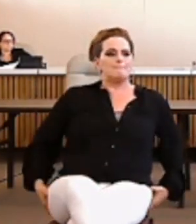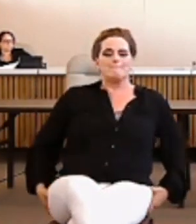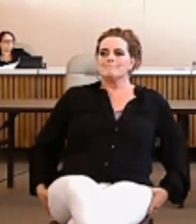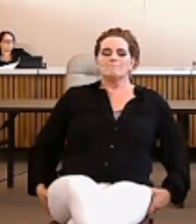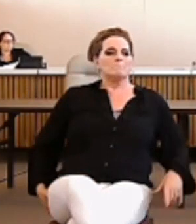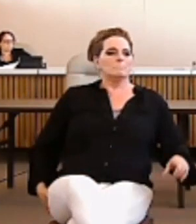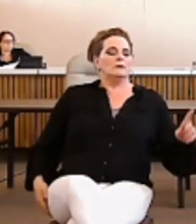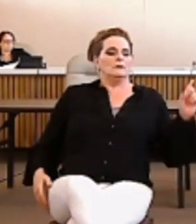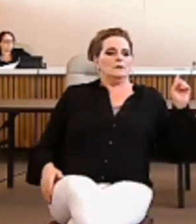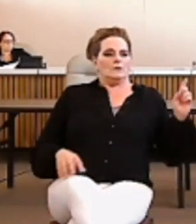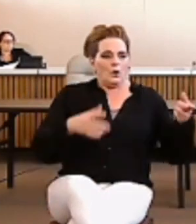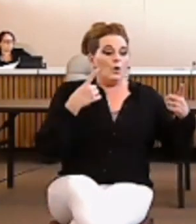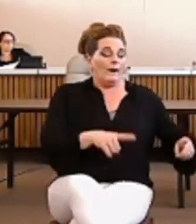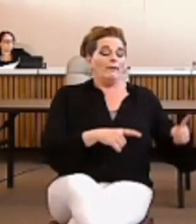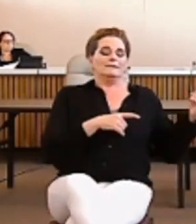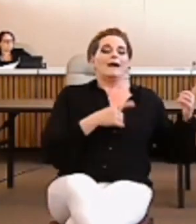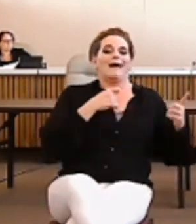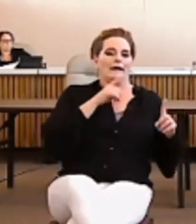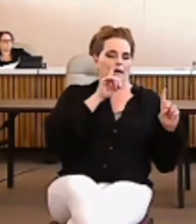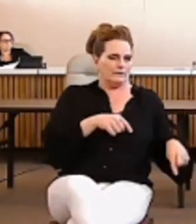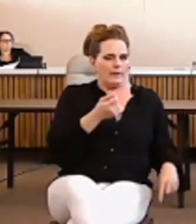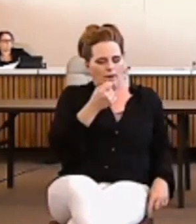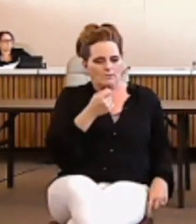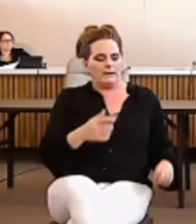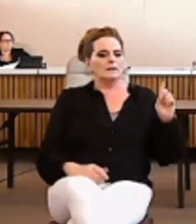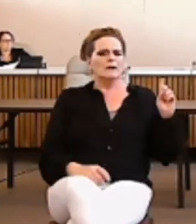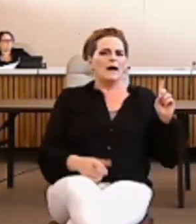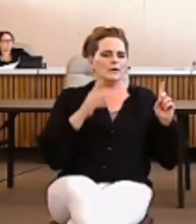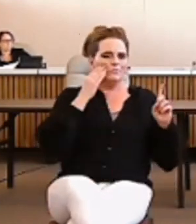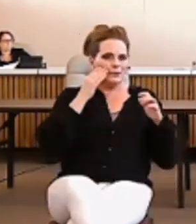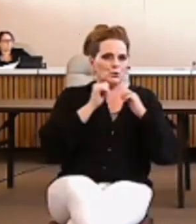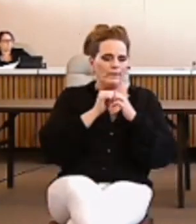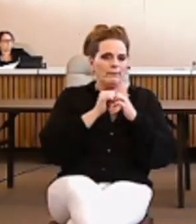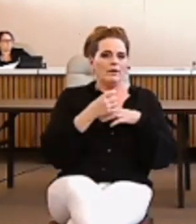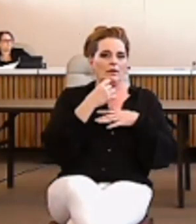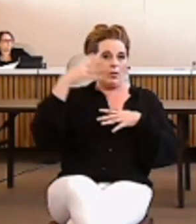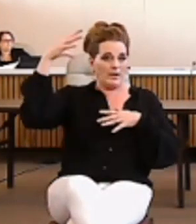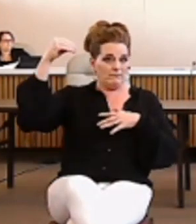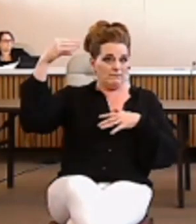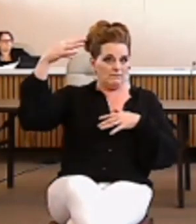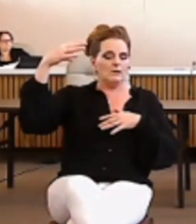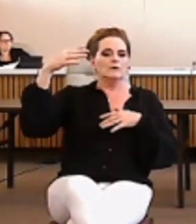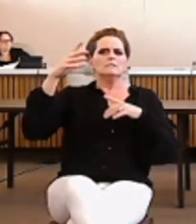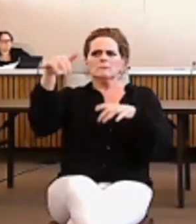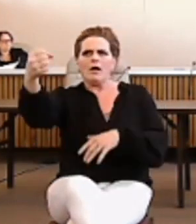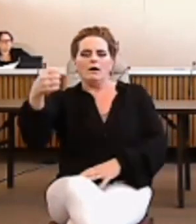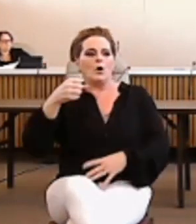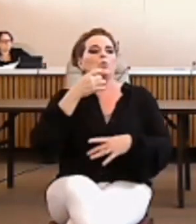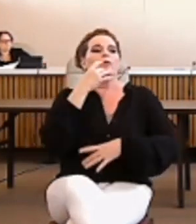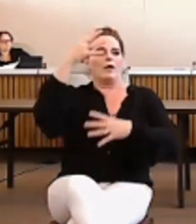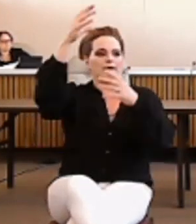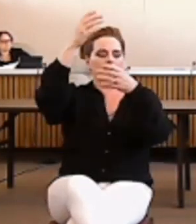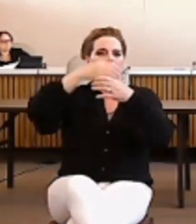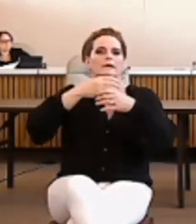So while he's getting that going, I can answer that some. Are you familiar with the light? Yes. And you come in and it makes a